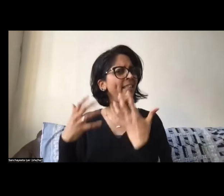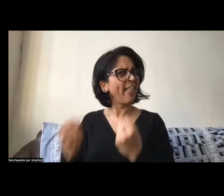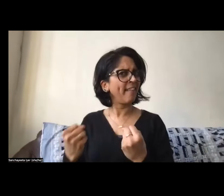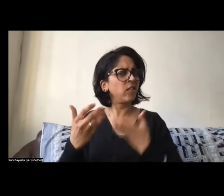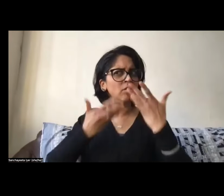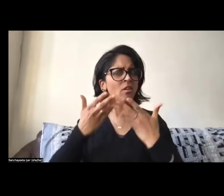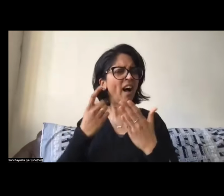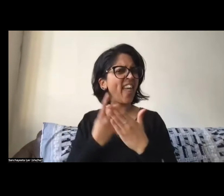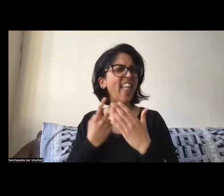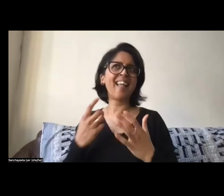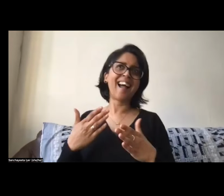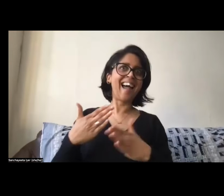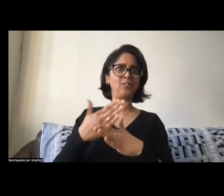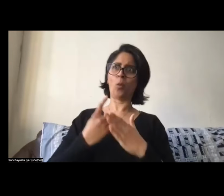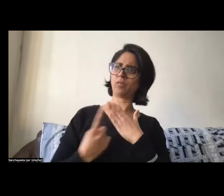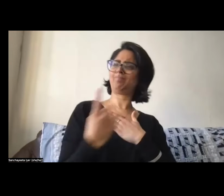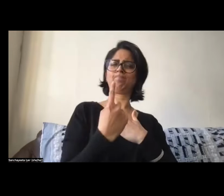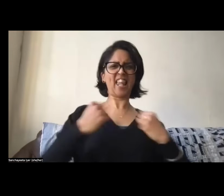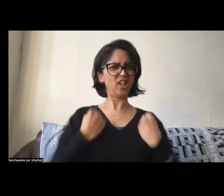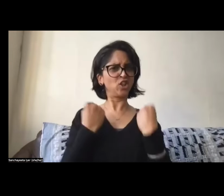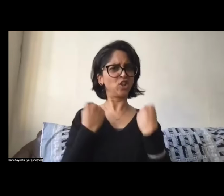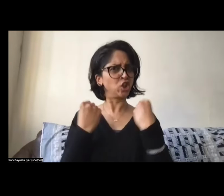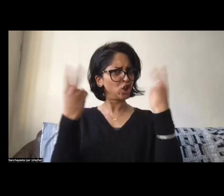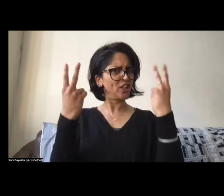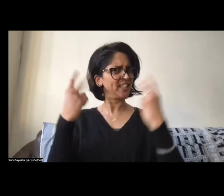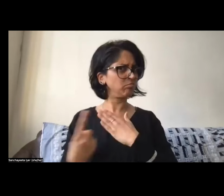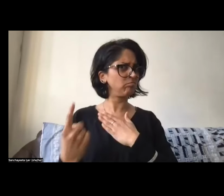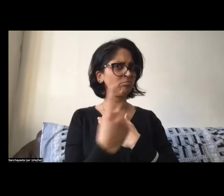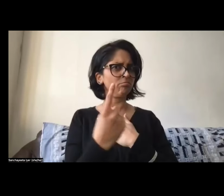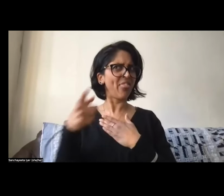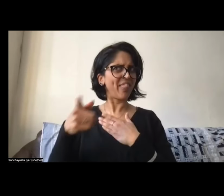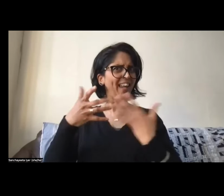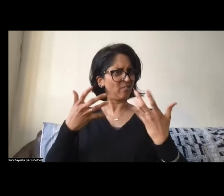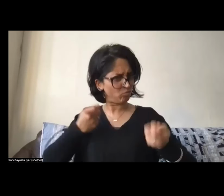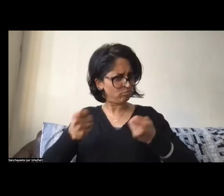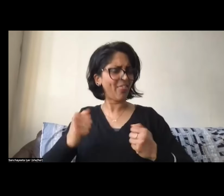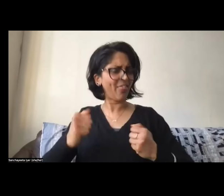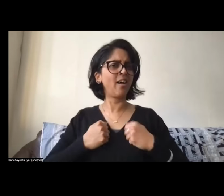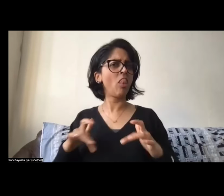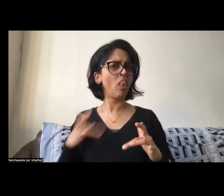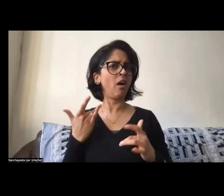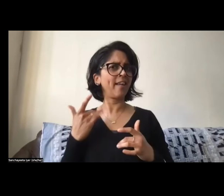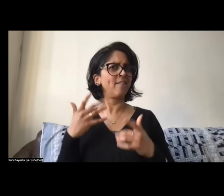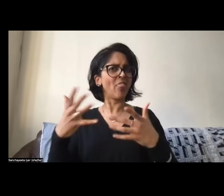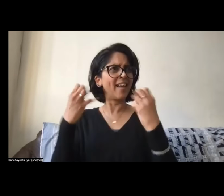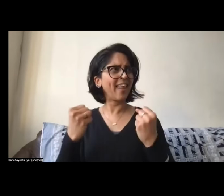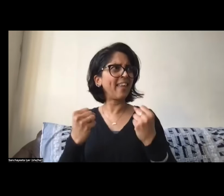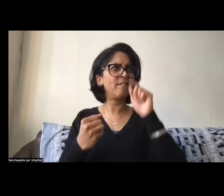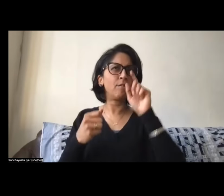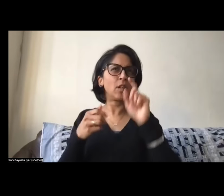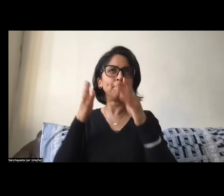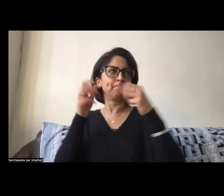that society is established. But each of those stories really shows the independence and assertiveness and